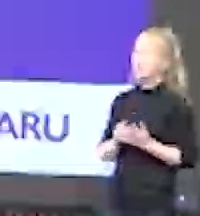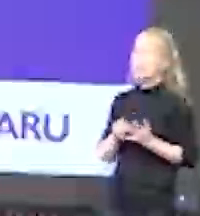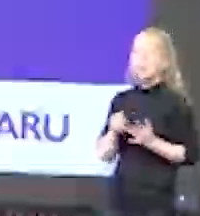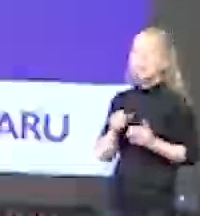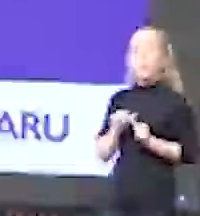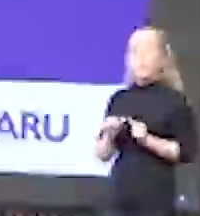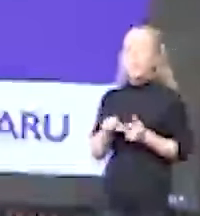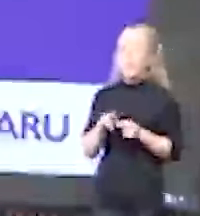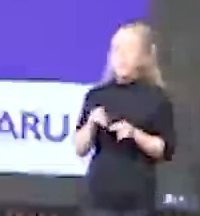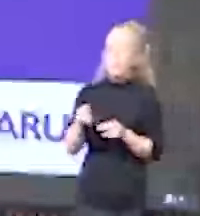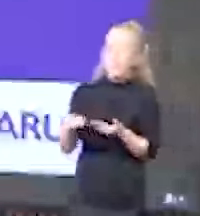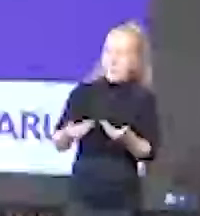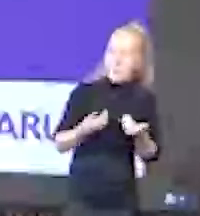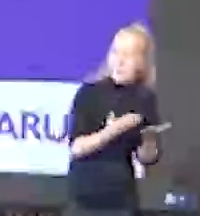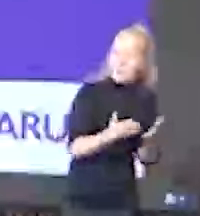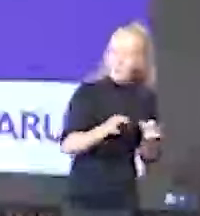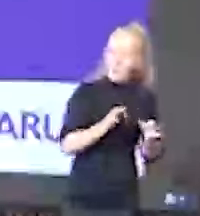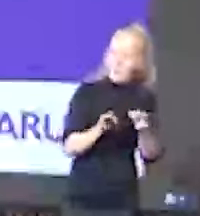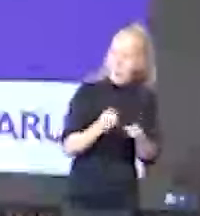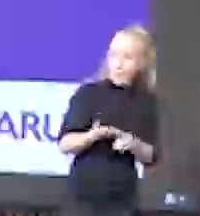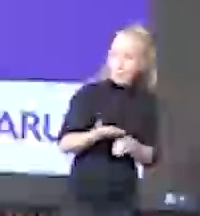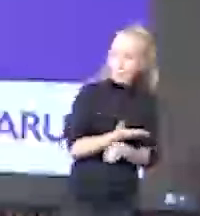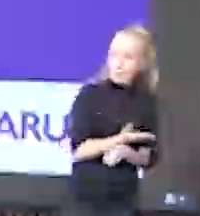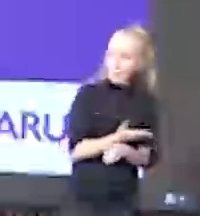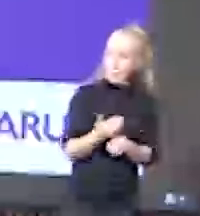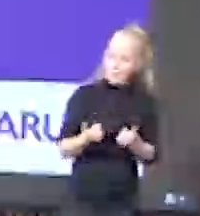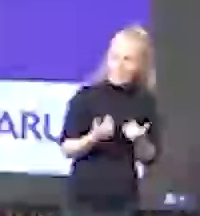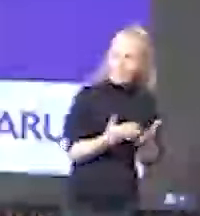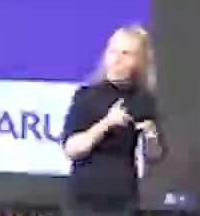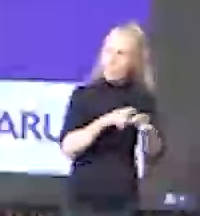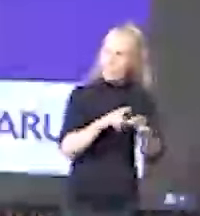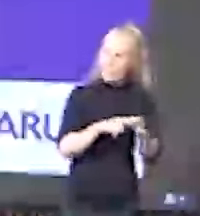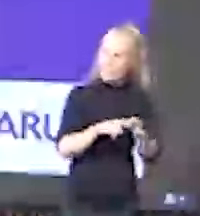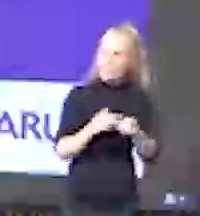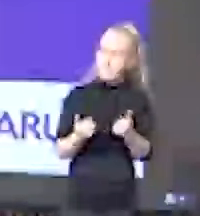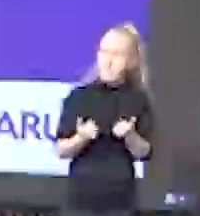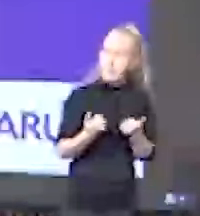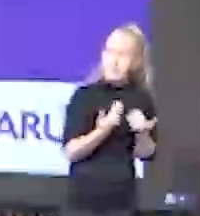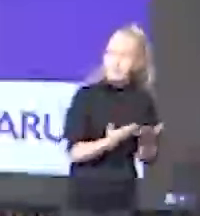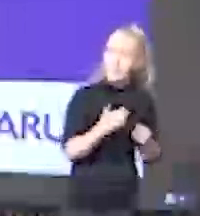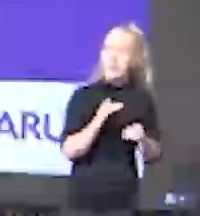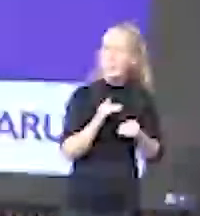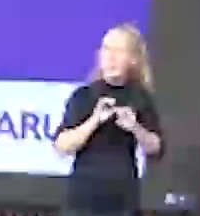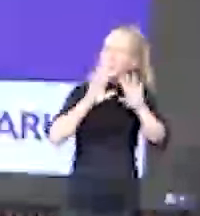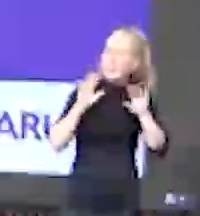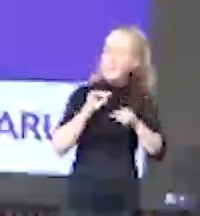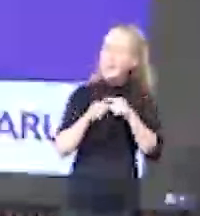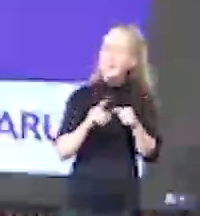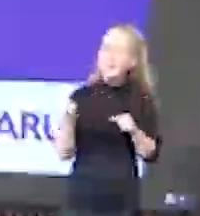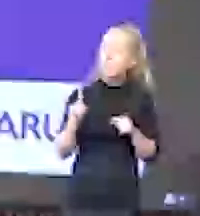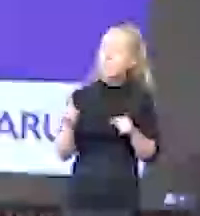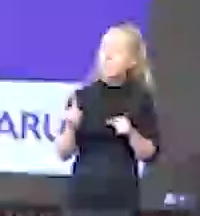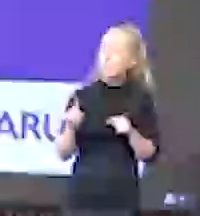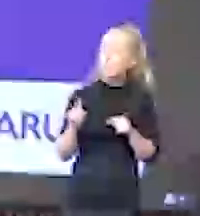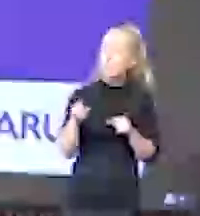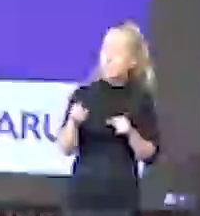a meeting. And if you've done the hard work to get in there, you want to be really clear about what it is that you can get out of it. And having a plan going